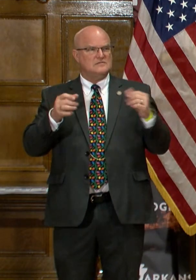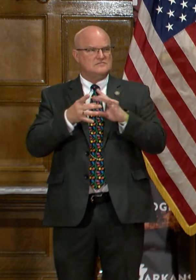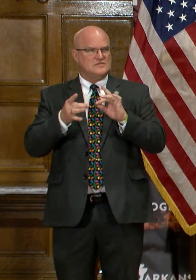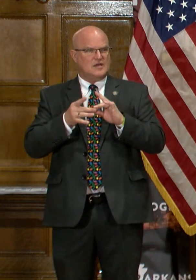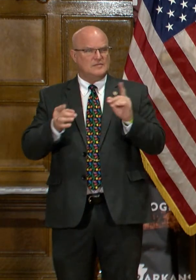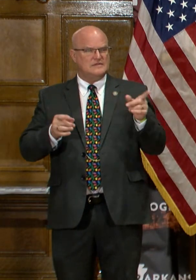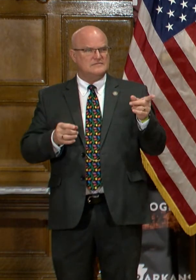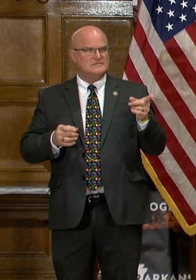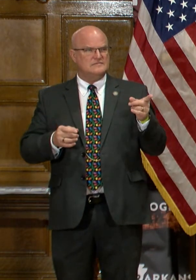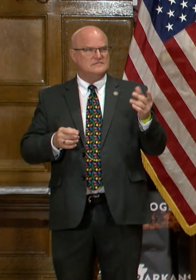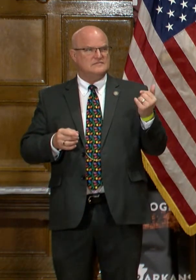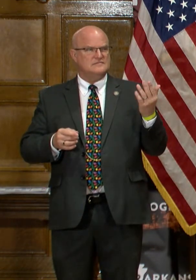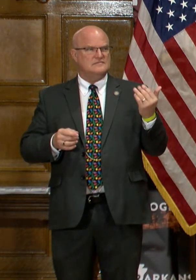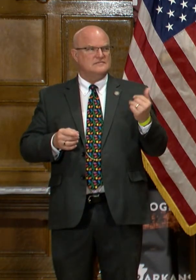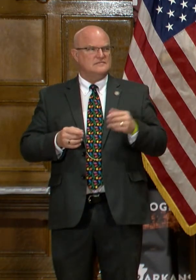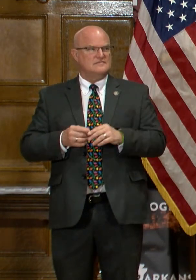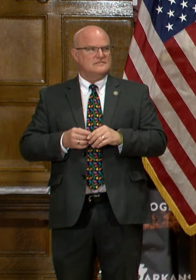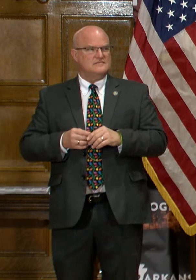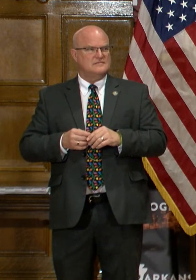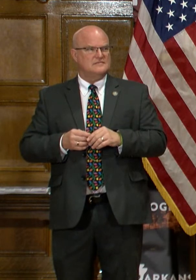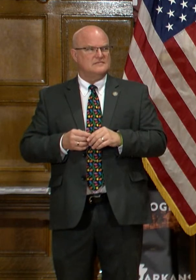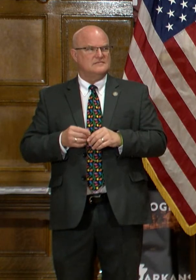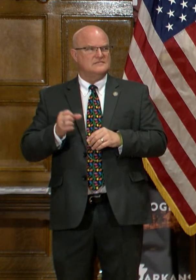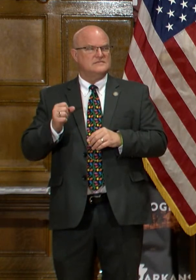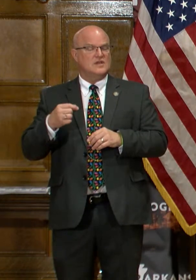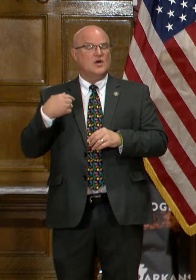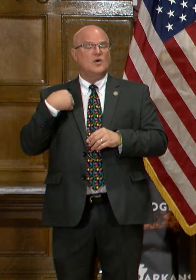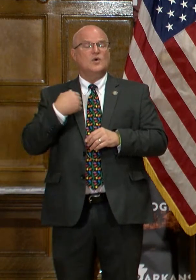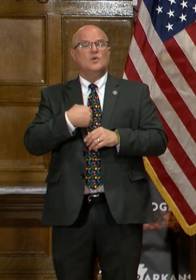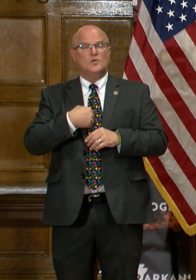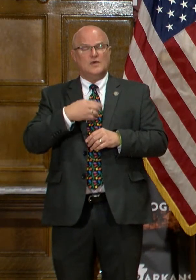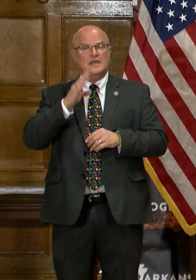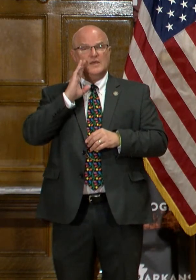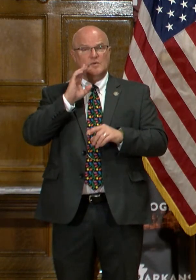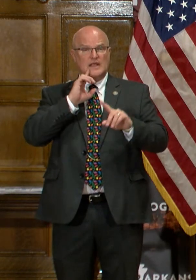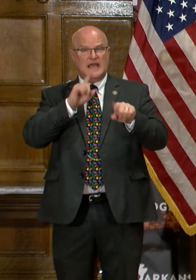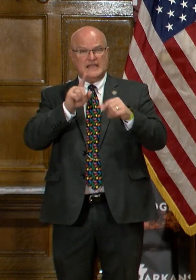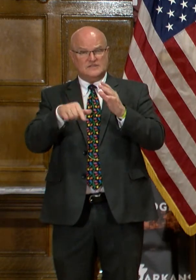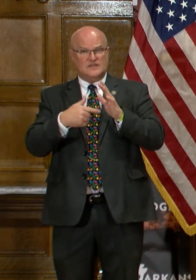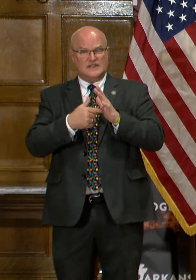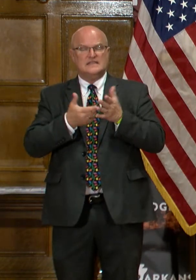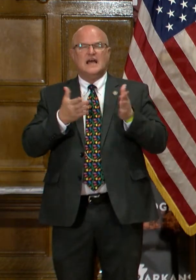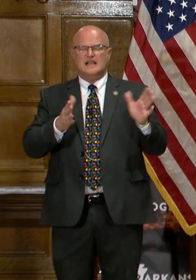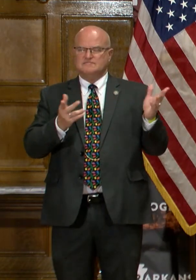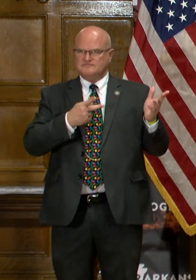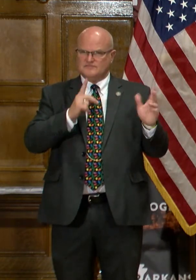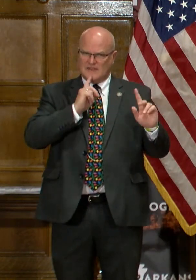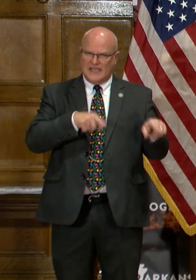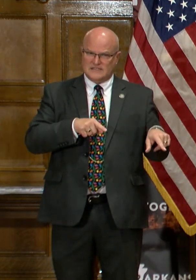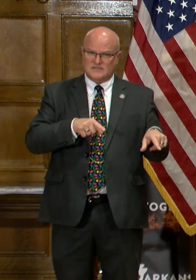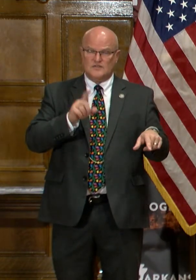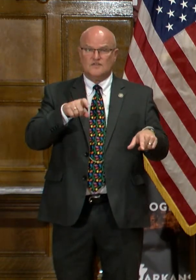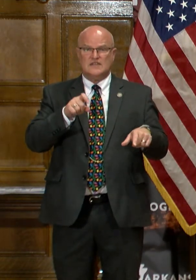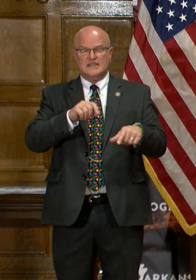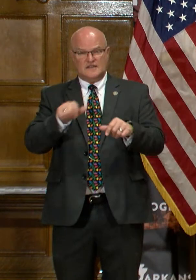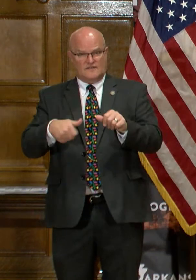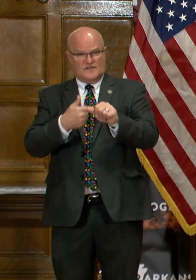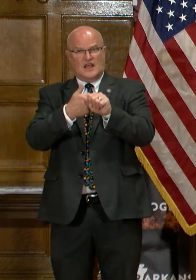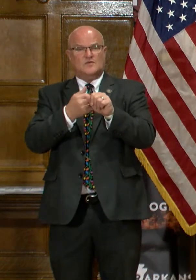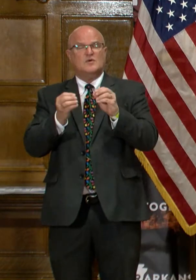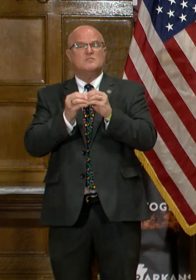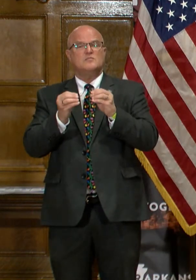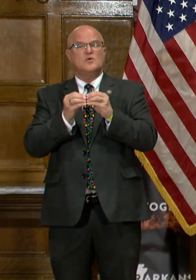this? Come forward here. And so we will answer this. I'll let them answer it. If we need to follow